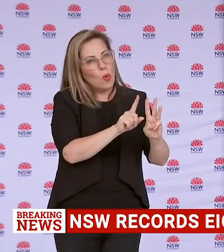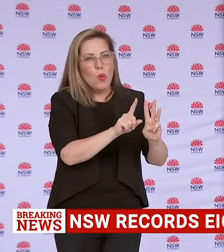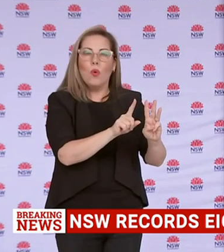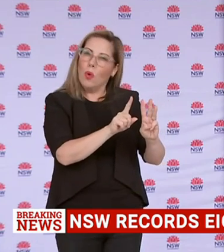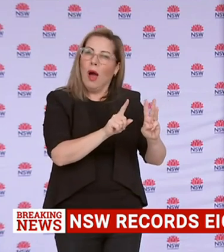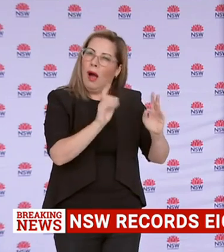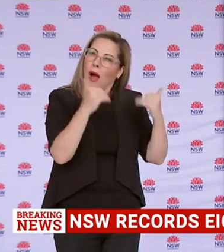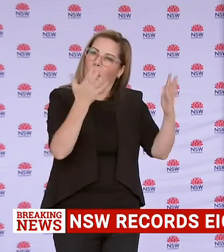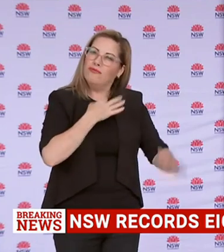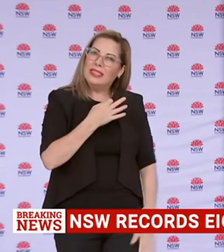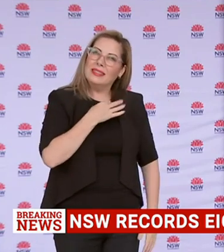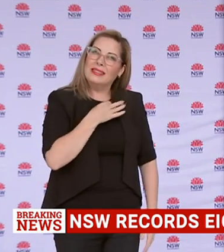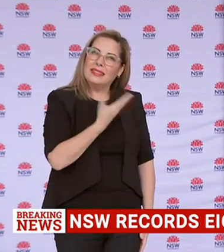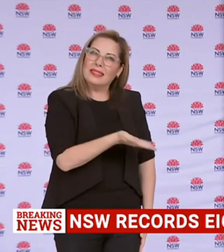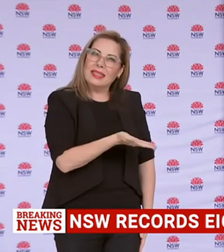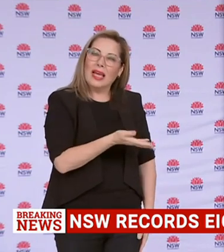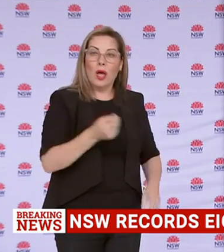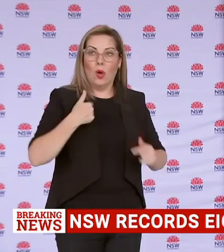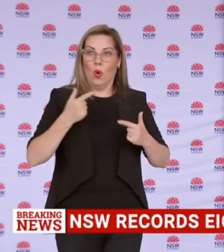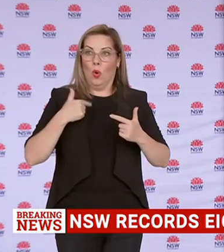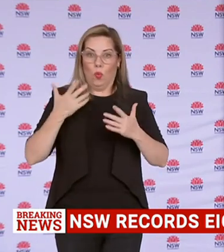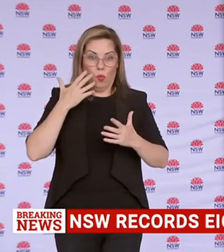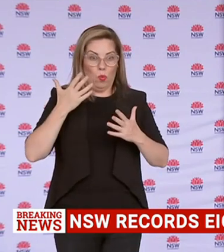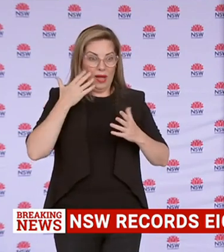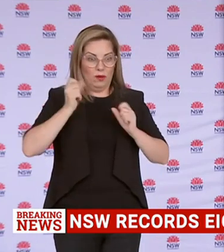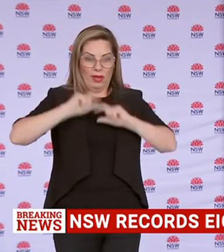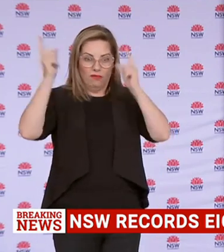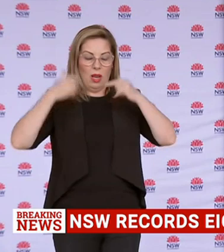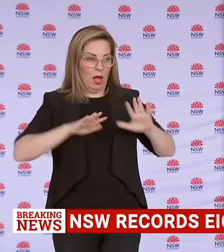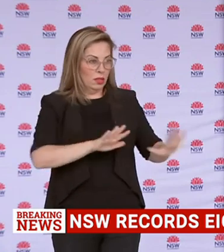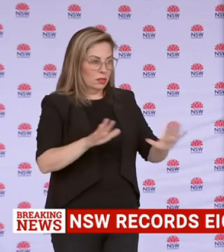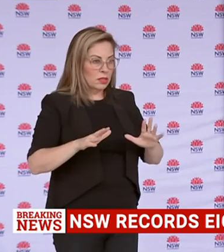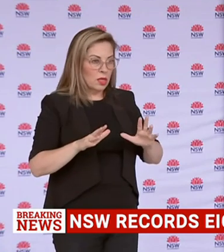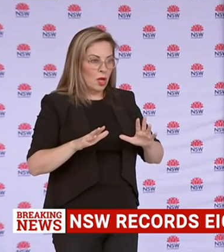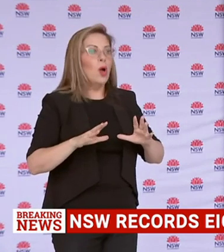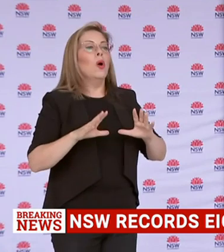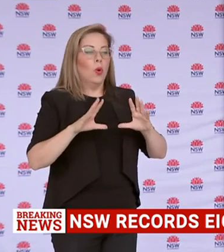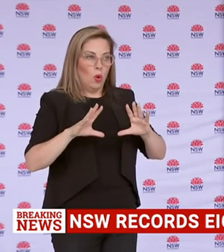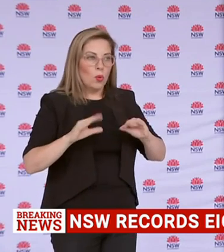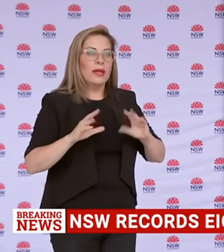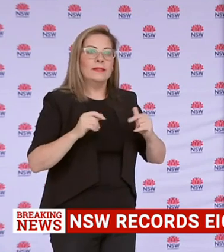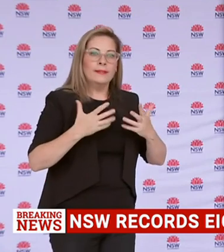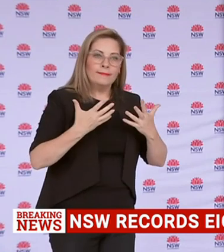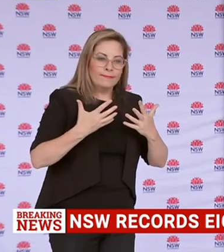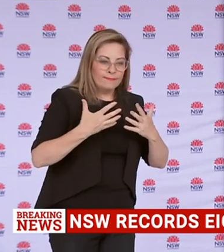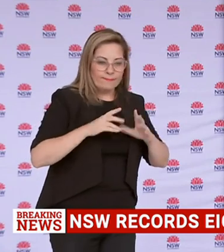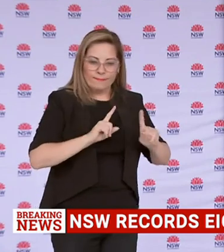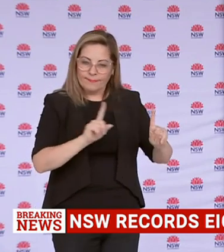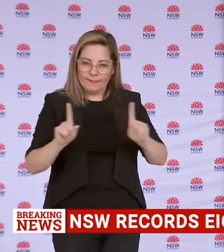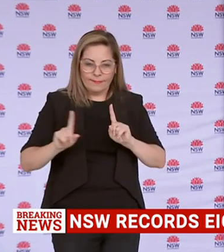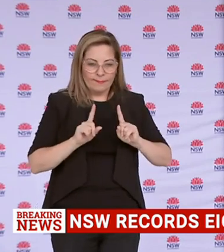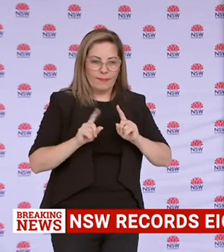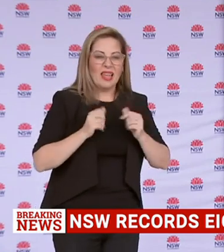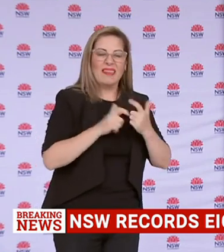yesterday. We have worked very quickly to look at all of the aspects of that might have been associated with